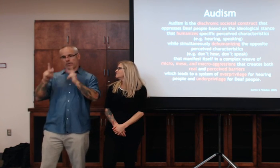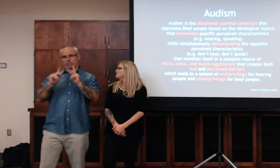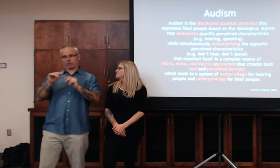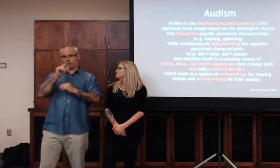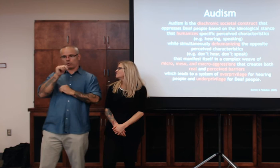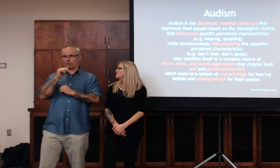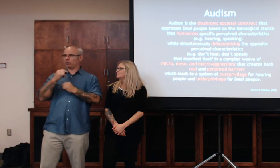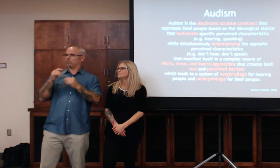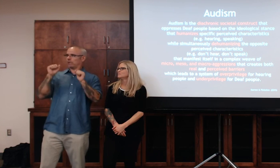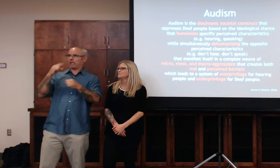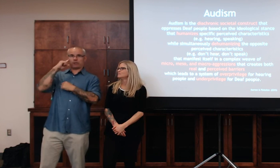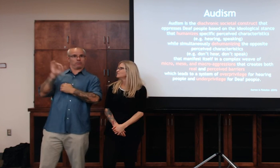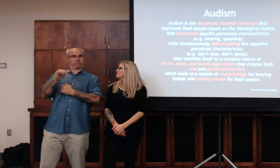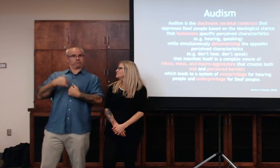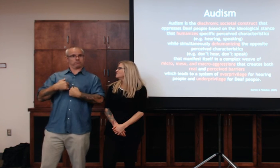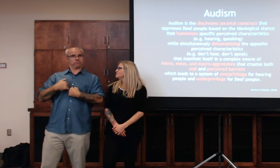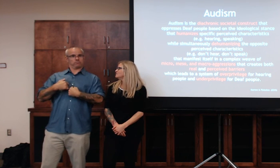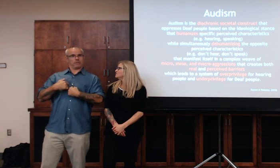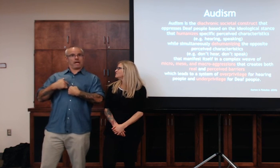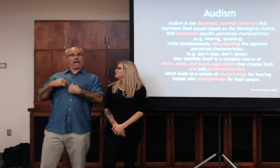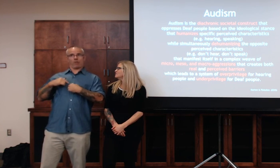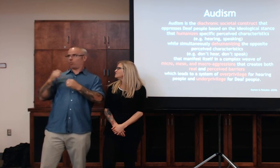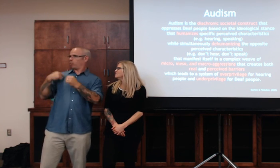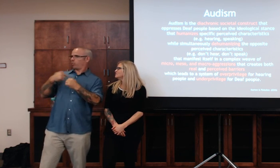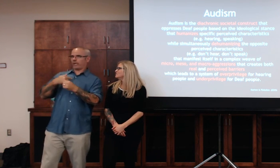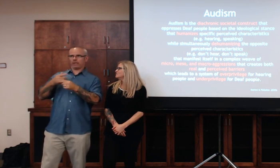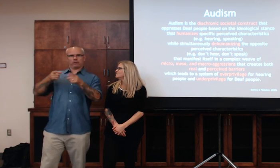that. So those that can hear, such as myself,